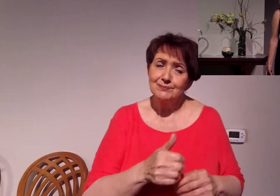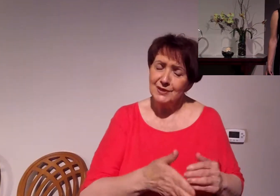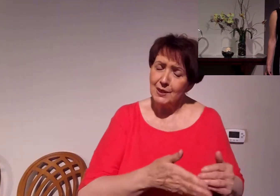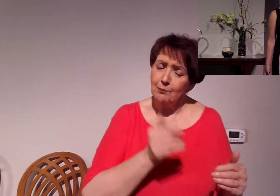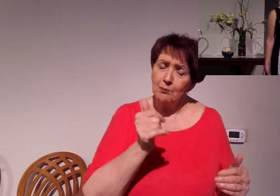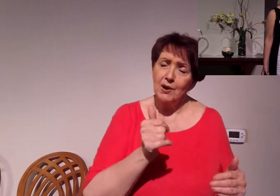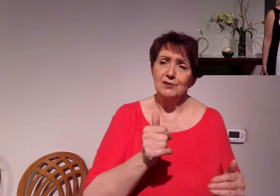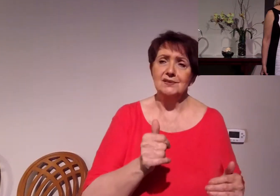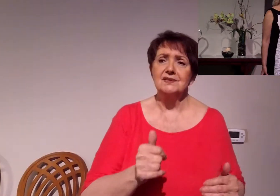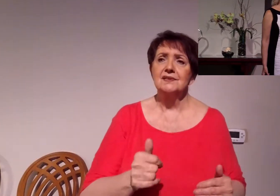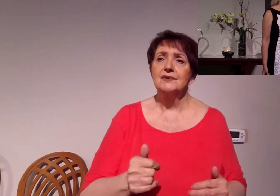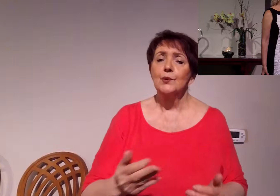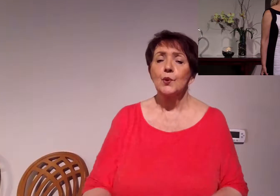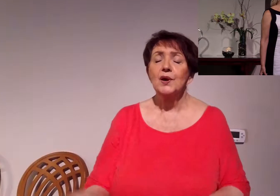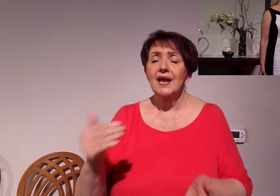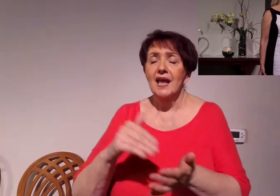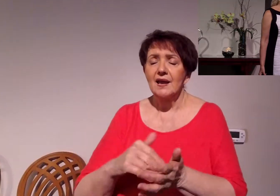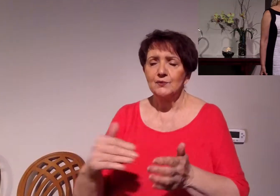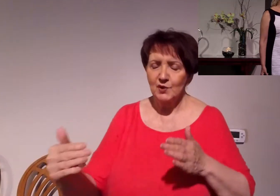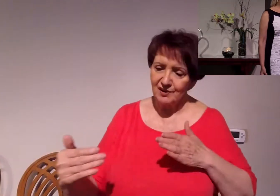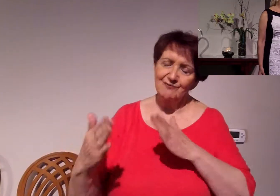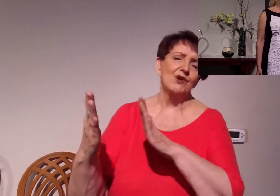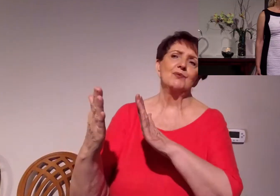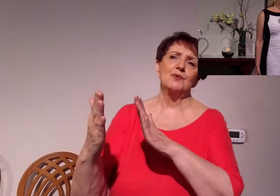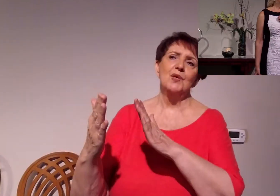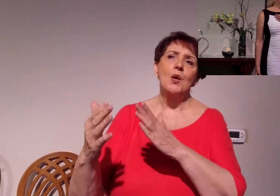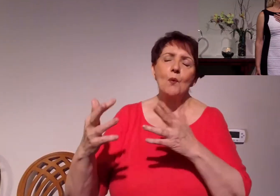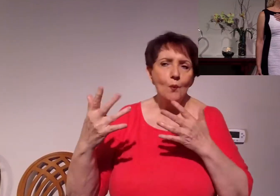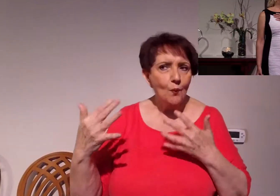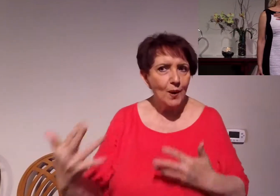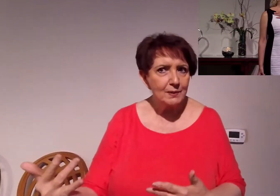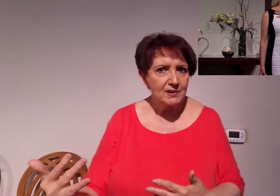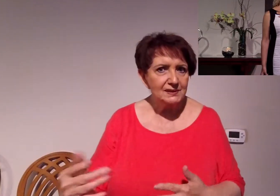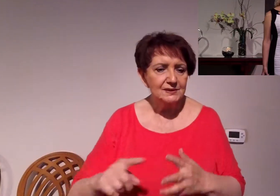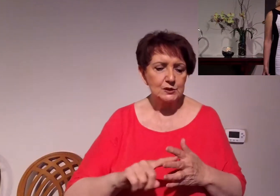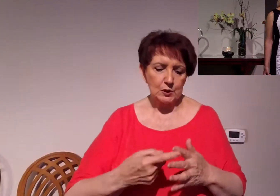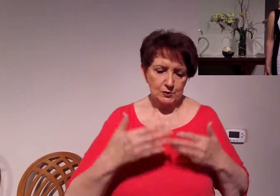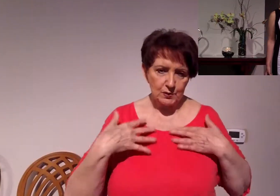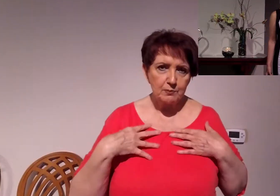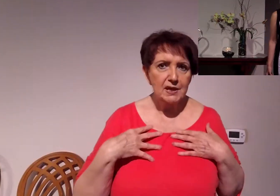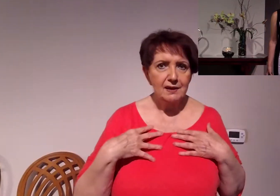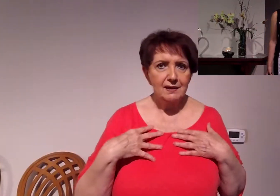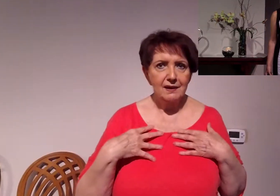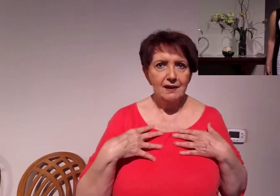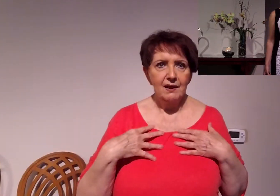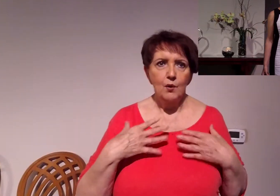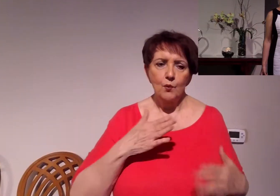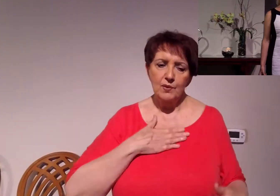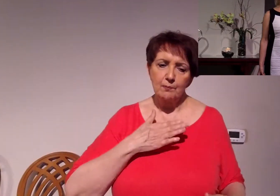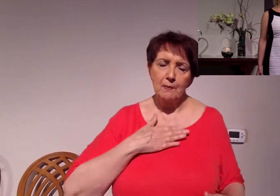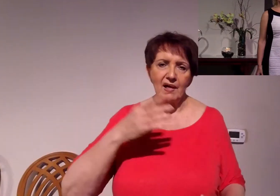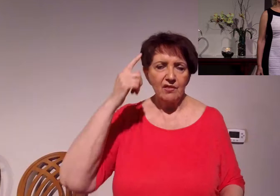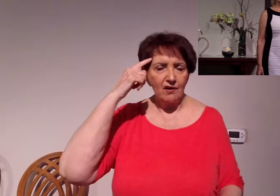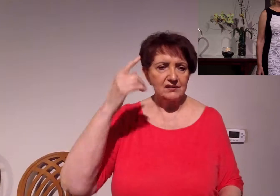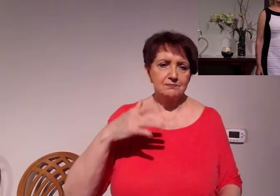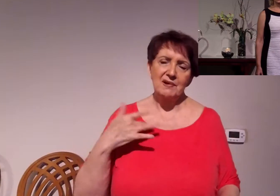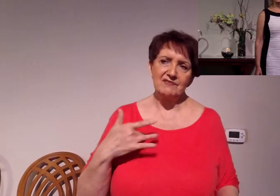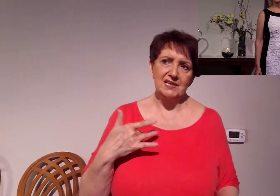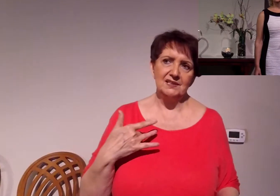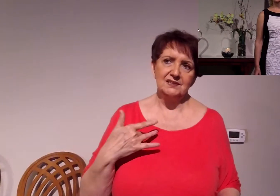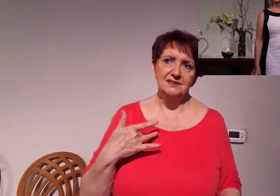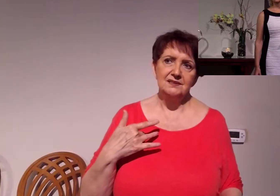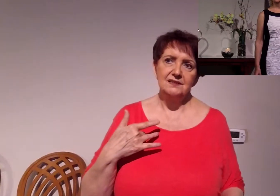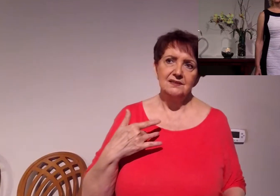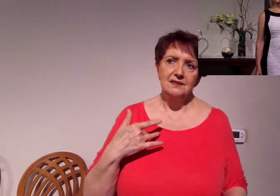once again we're confronted with, but wait, it starts with me. It starts with my thoughts, my feelings,